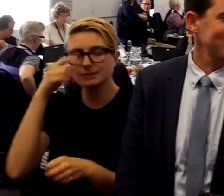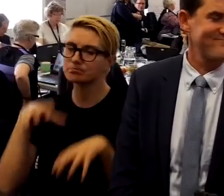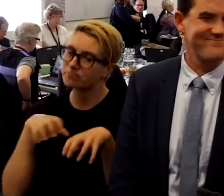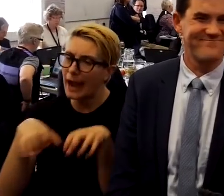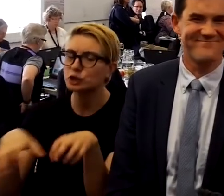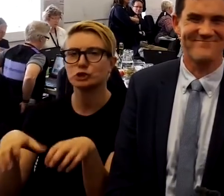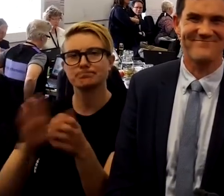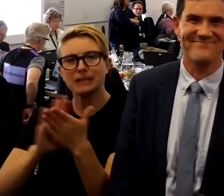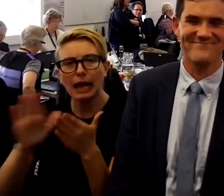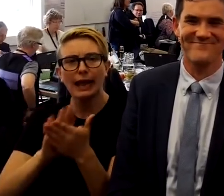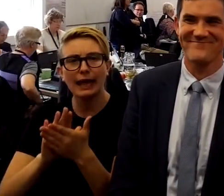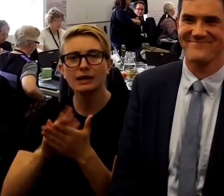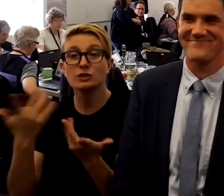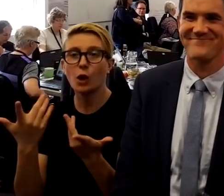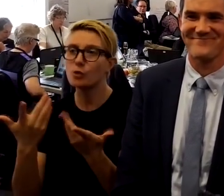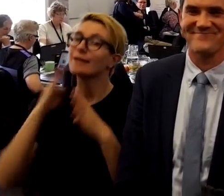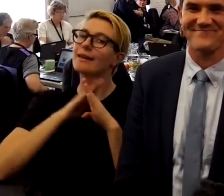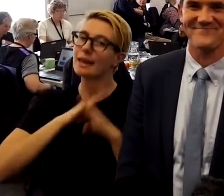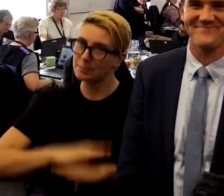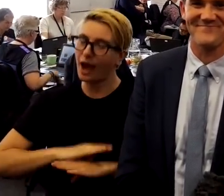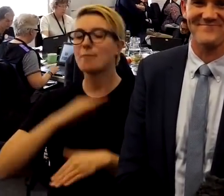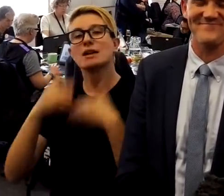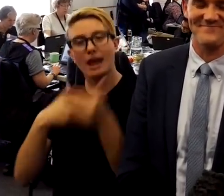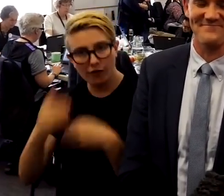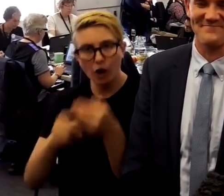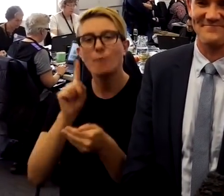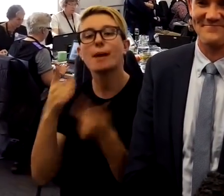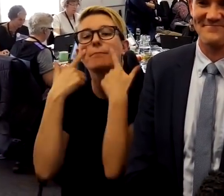carry on is, you know, really what we're looking to do, but actually be sensible